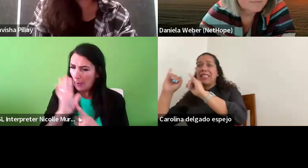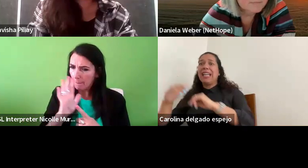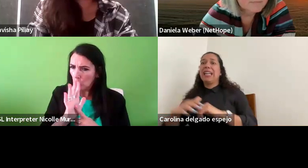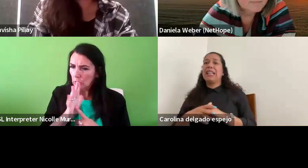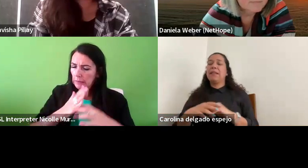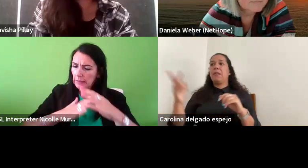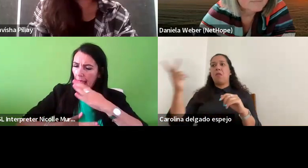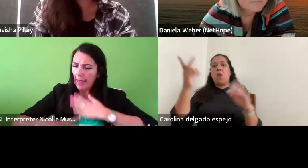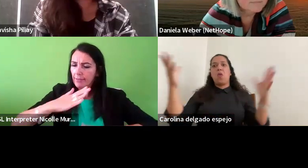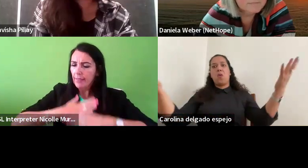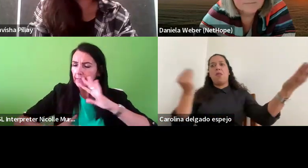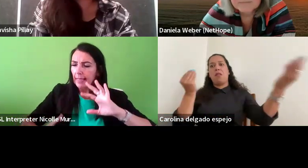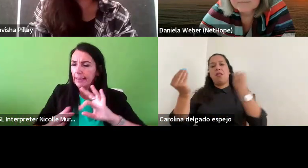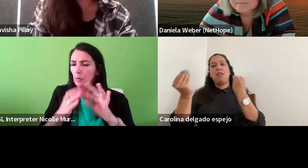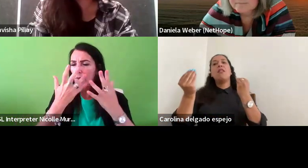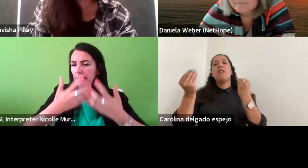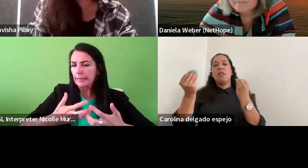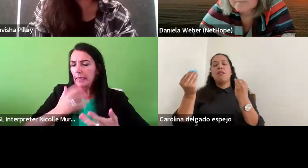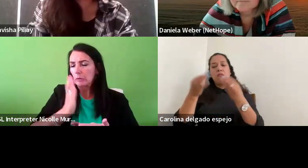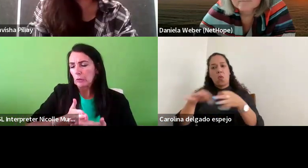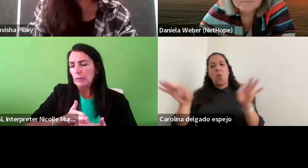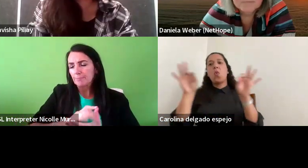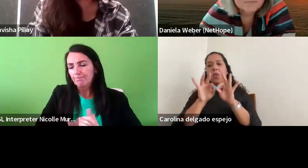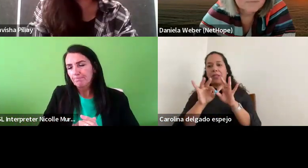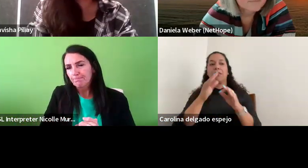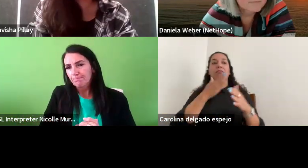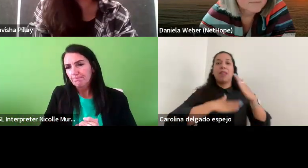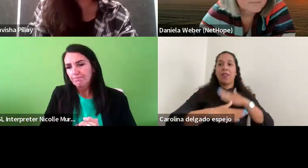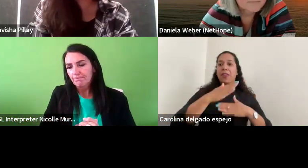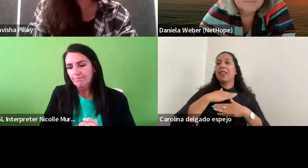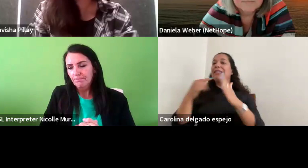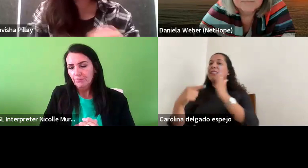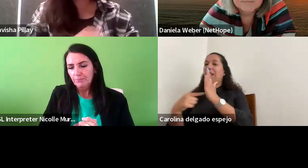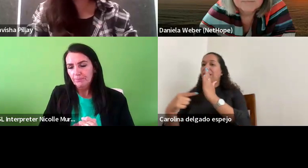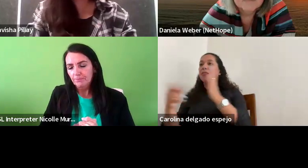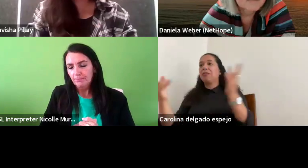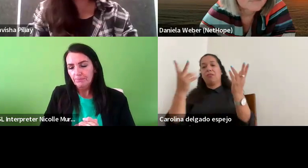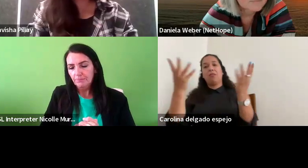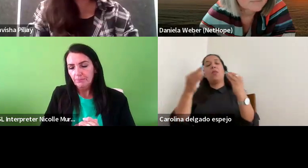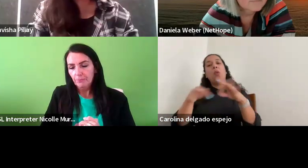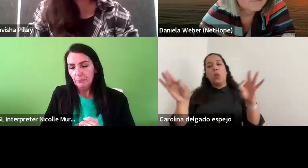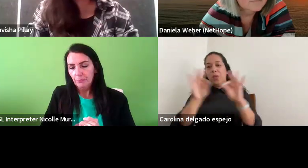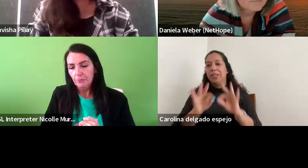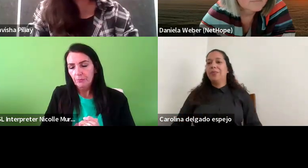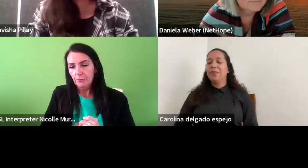transcends our specific silos, if you like, or corners as